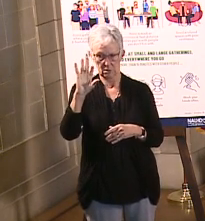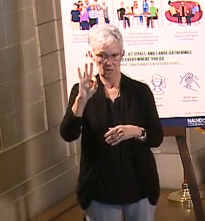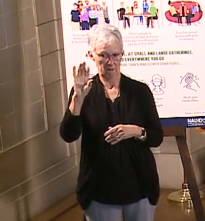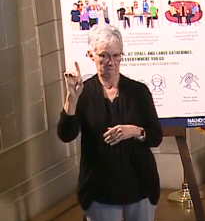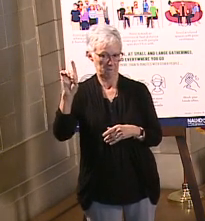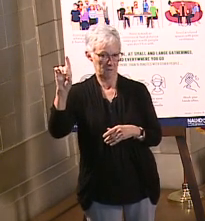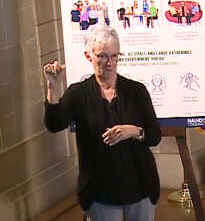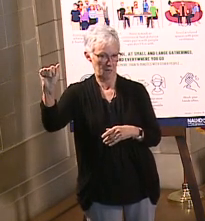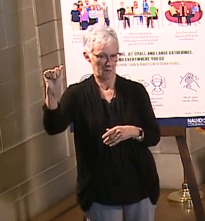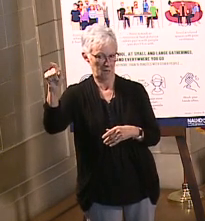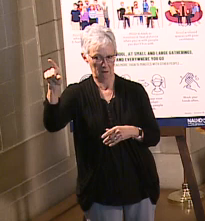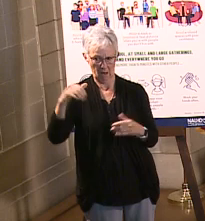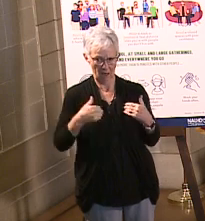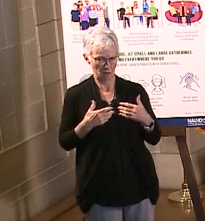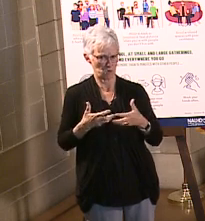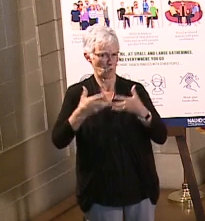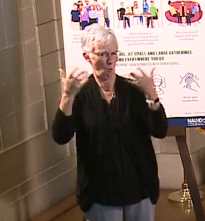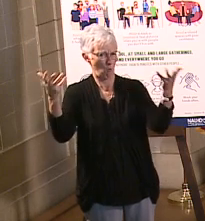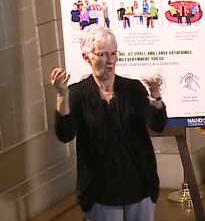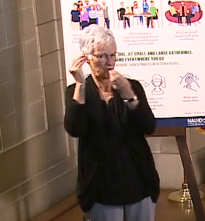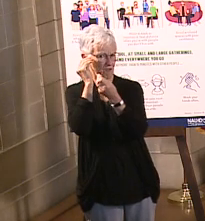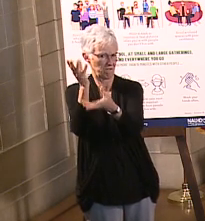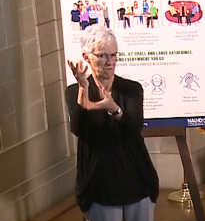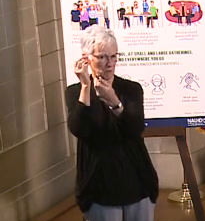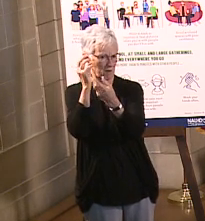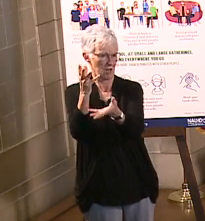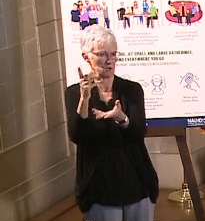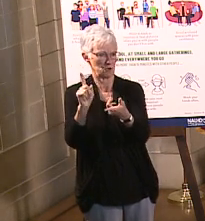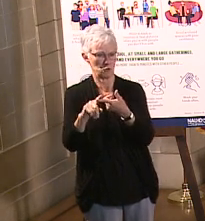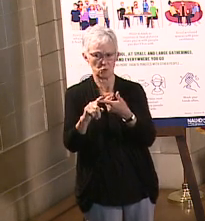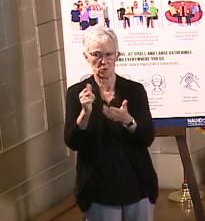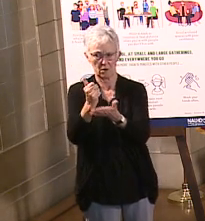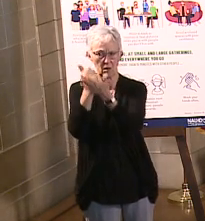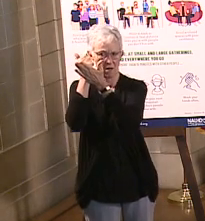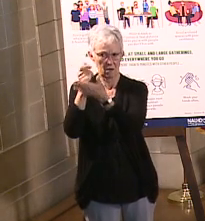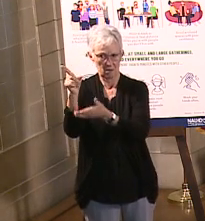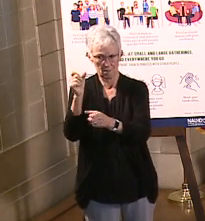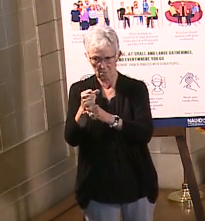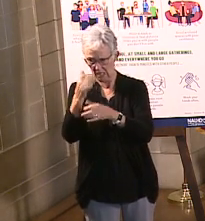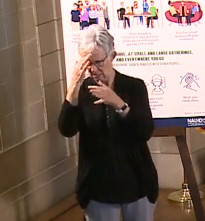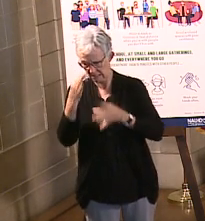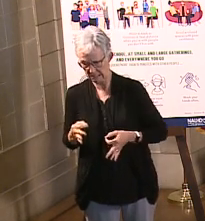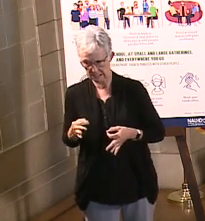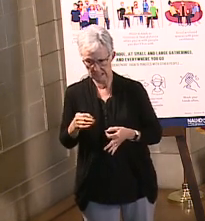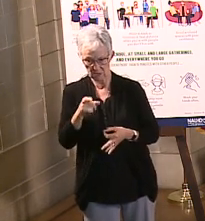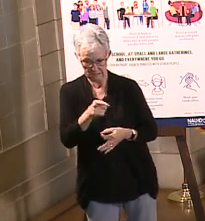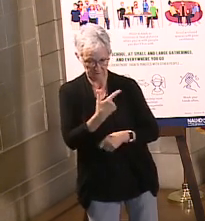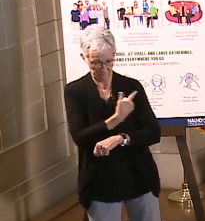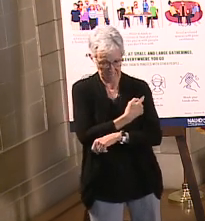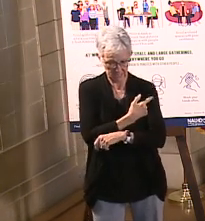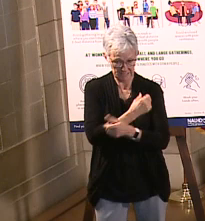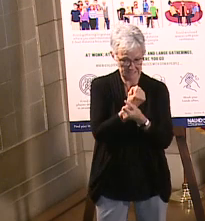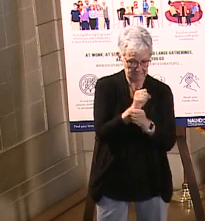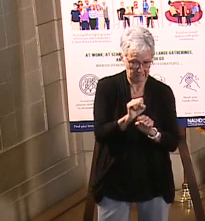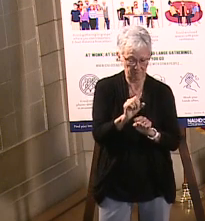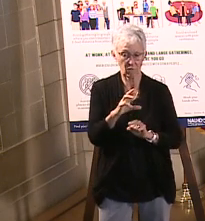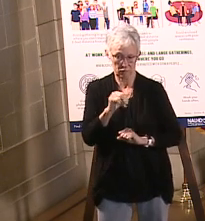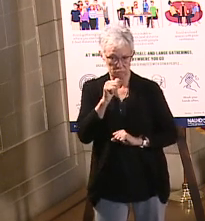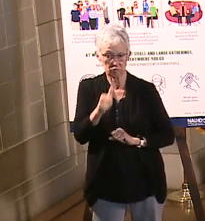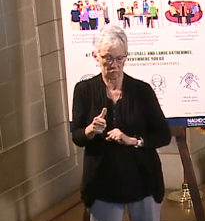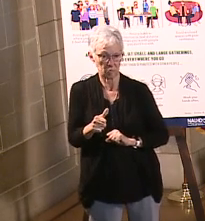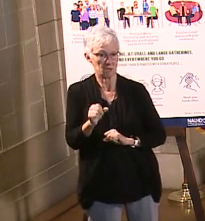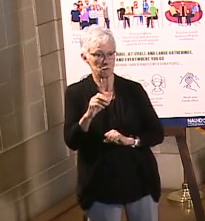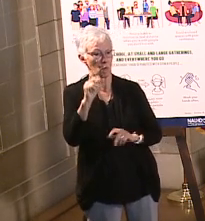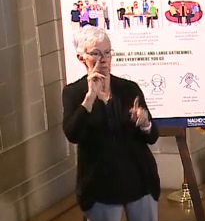lot of this data very quickly to be able to make a decision. And so that's one of the things that people can feel comfortable about. There's a lot of data being collected